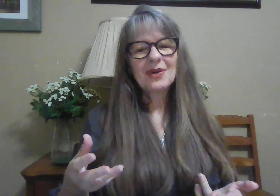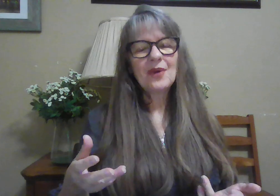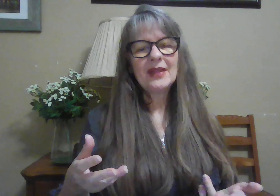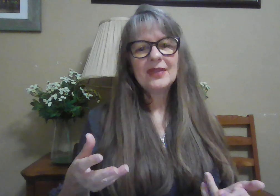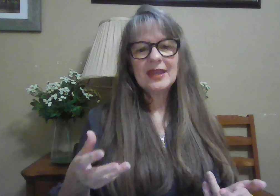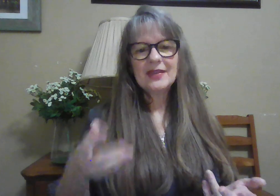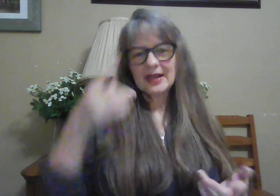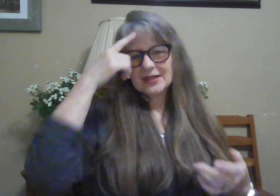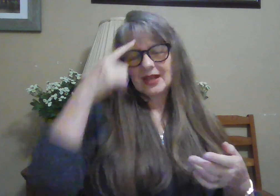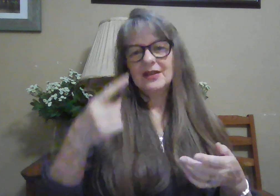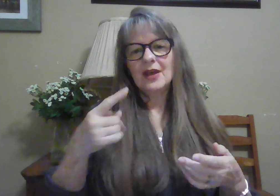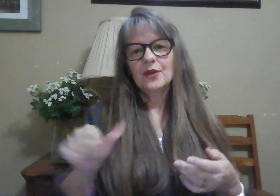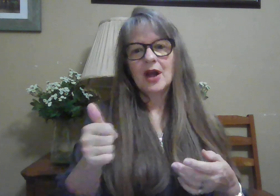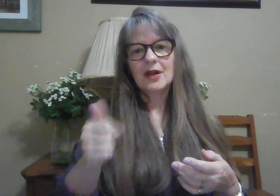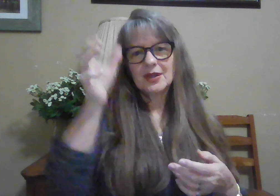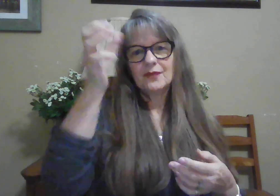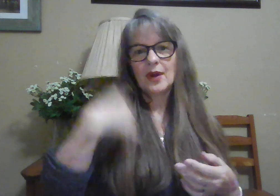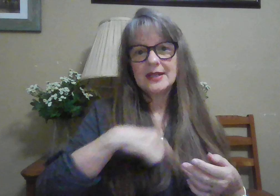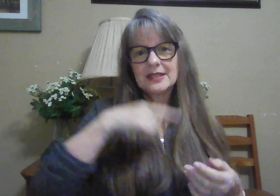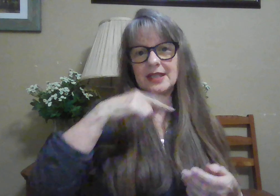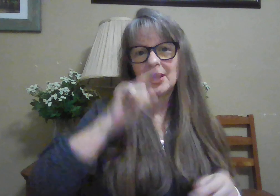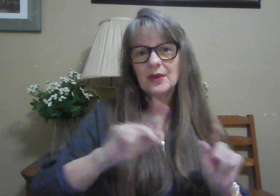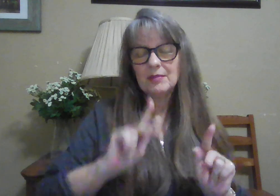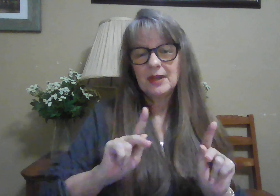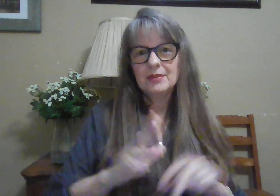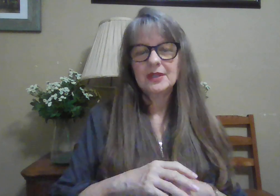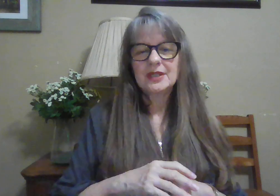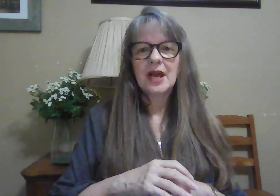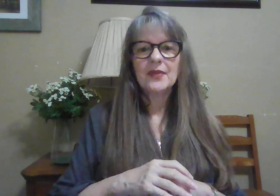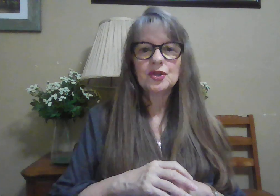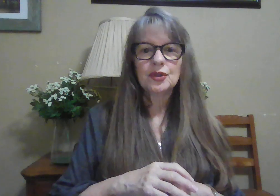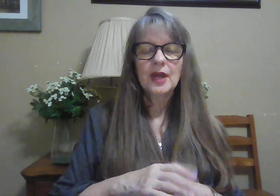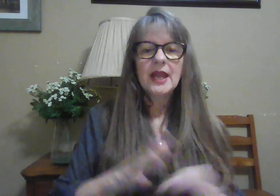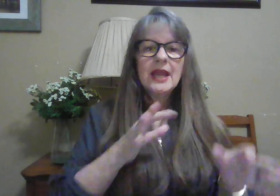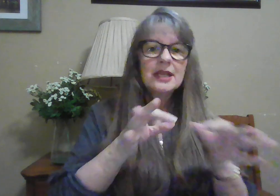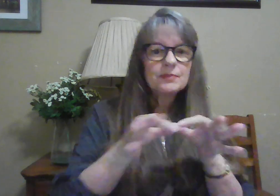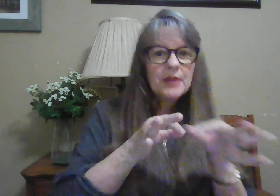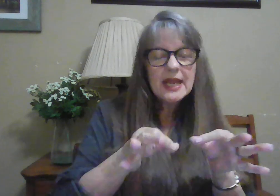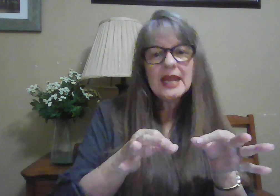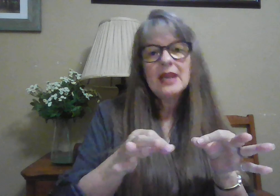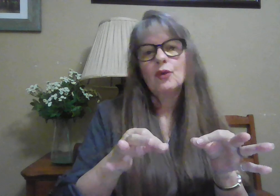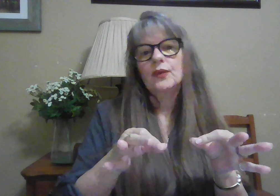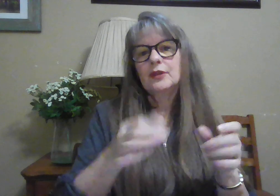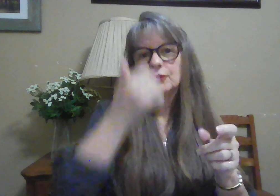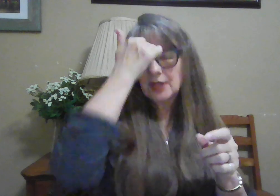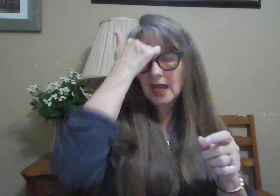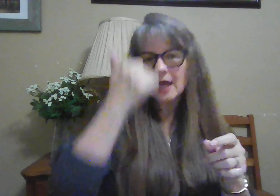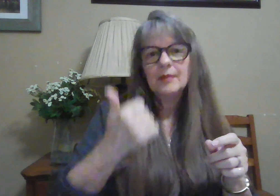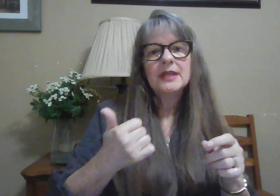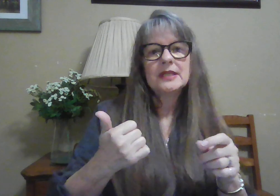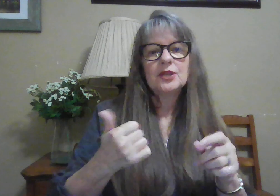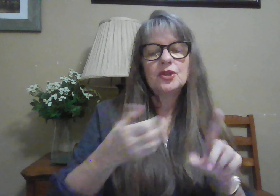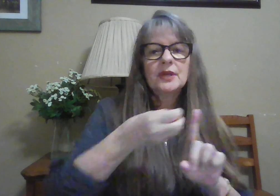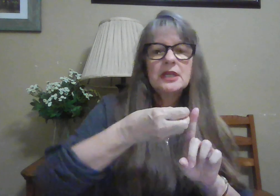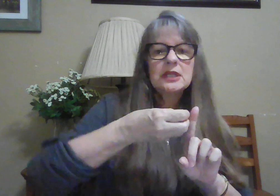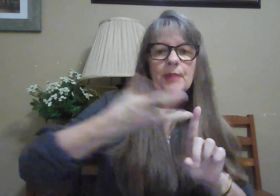I think that's another concept for us, is hearing people. It's not that you're explaining or that they're dumb, is that you're